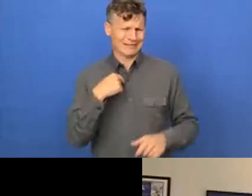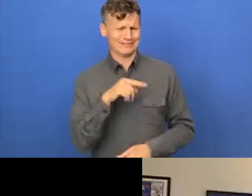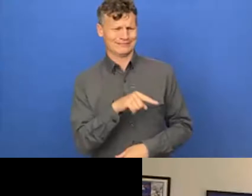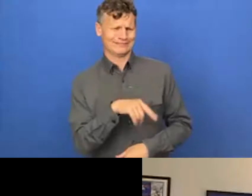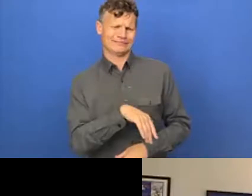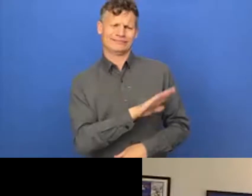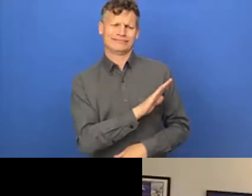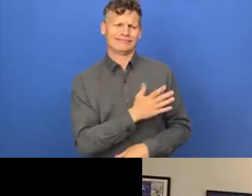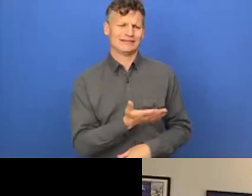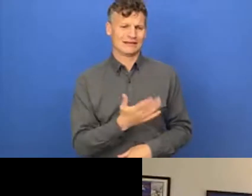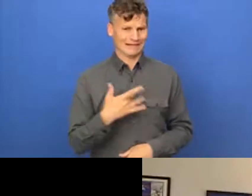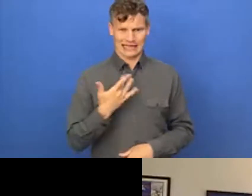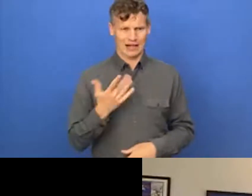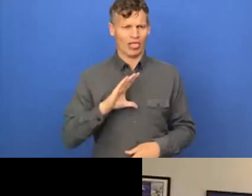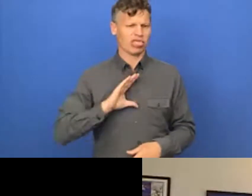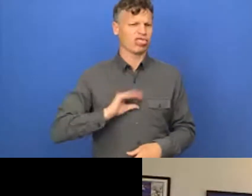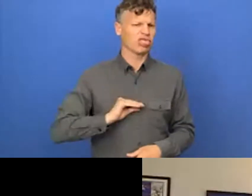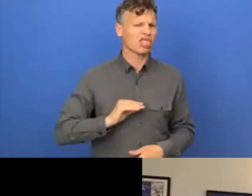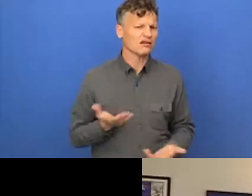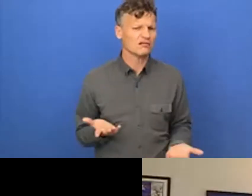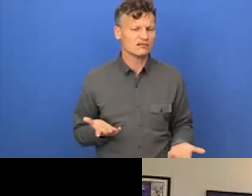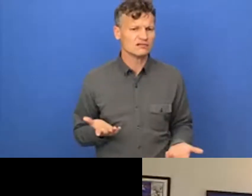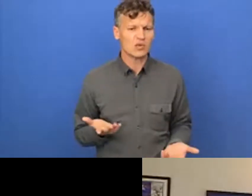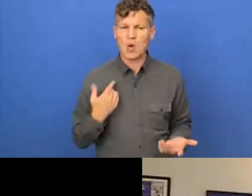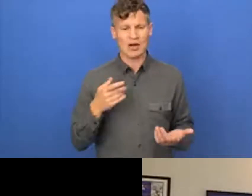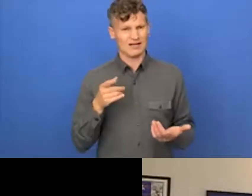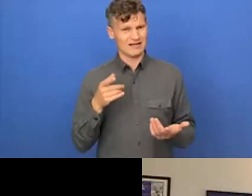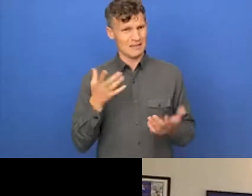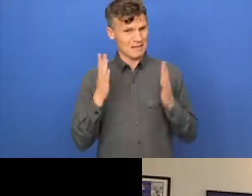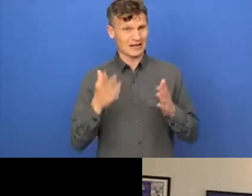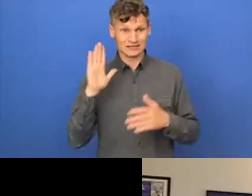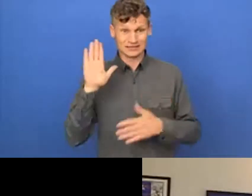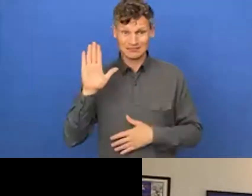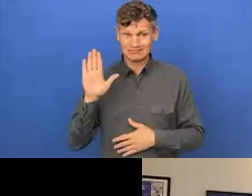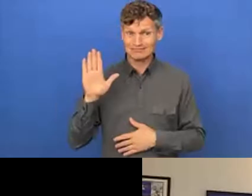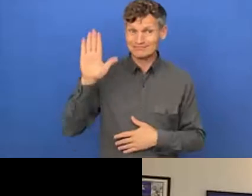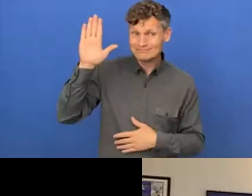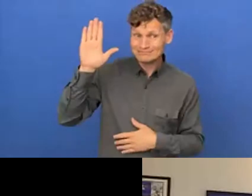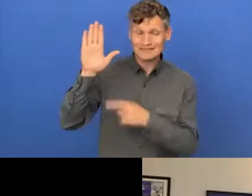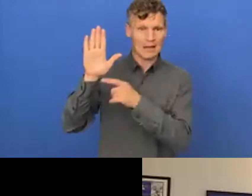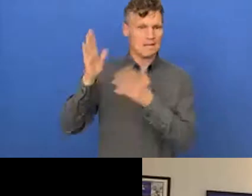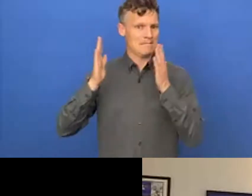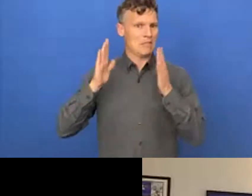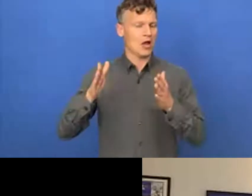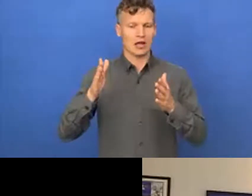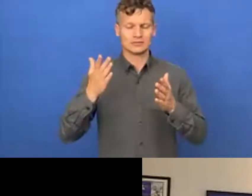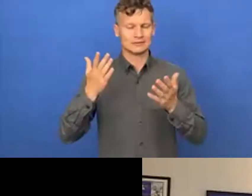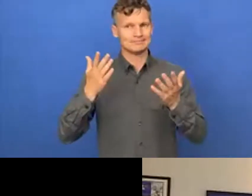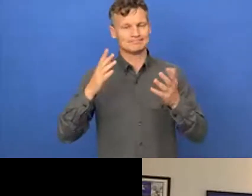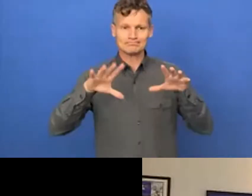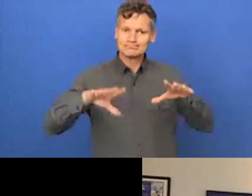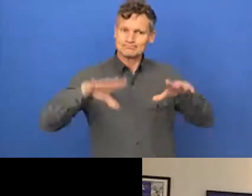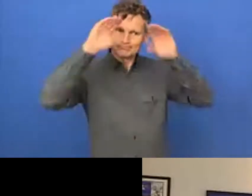sure whatever mechanism you do use recognizes that there are different venues in which girls in